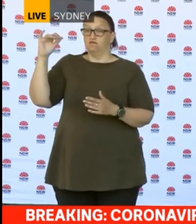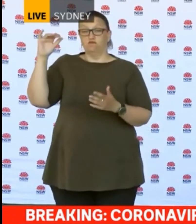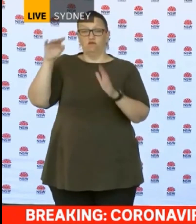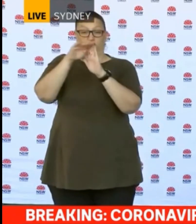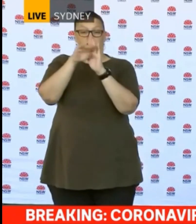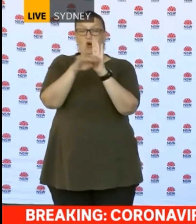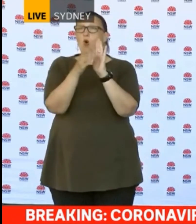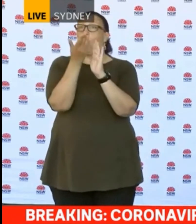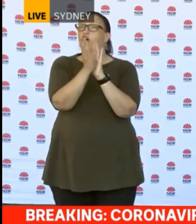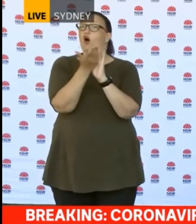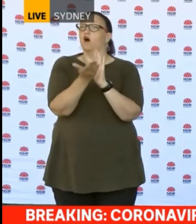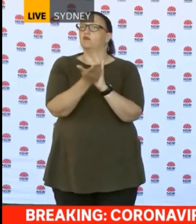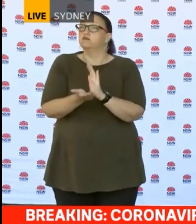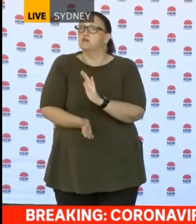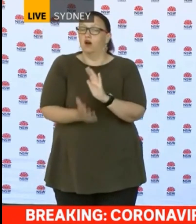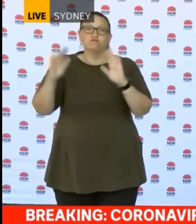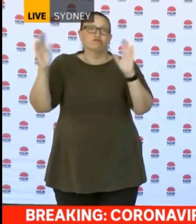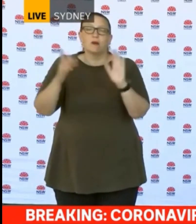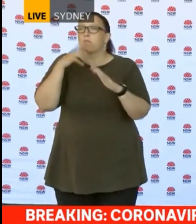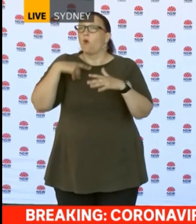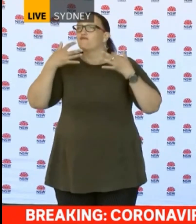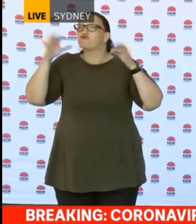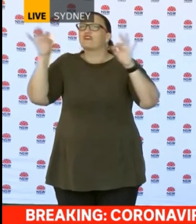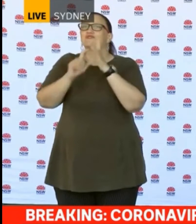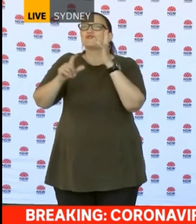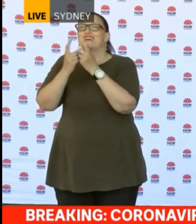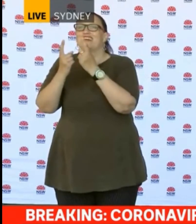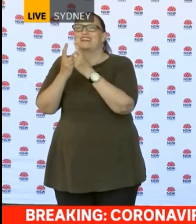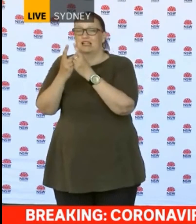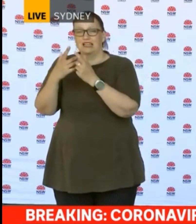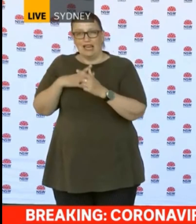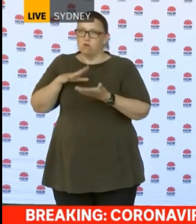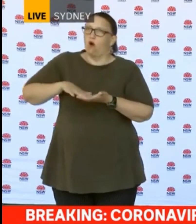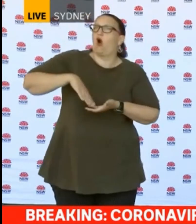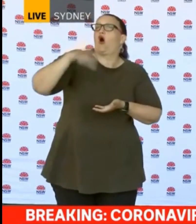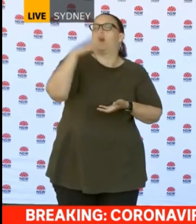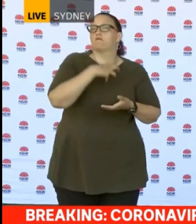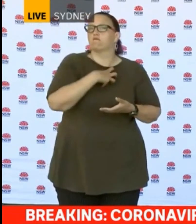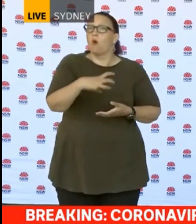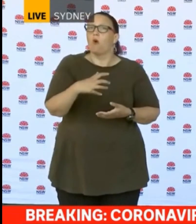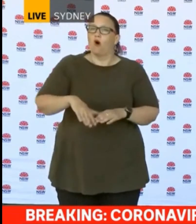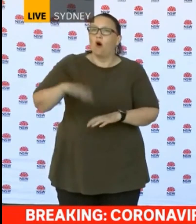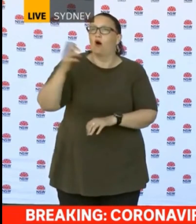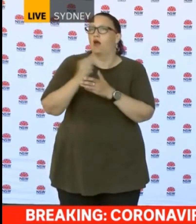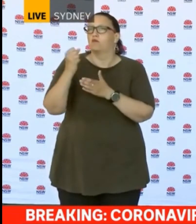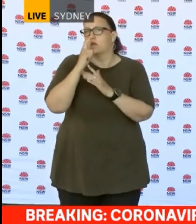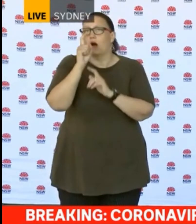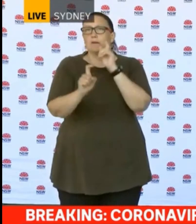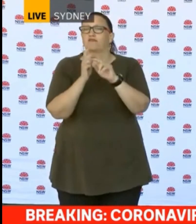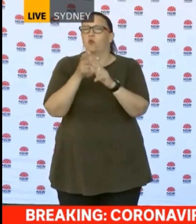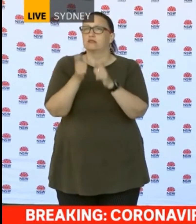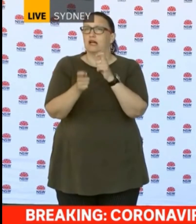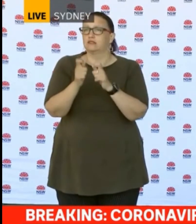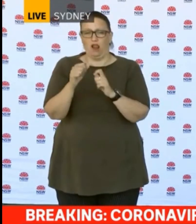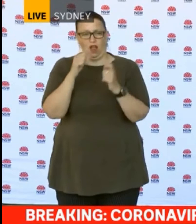relies on increased testing rates, but overnight we've seen, I believe, the lowest testing numbers in about a month. People in New South